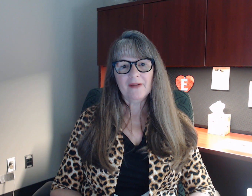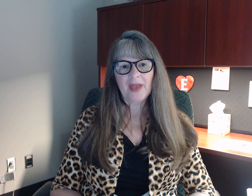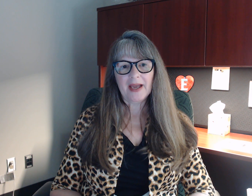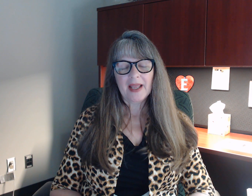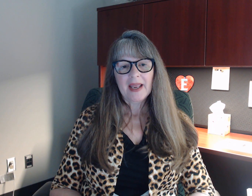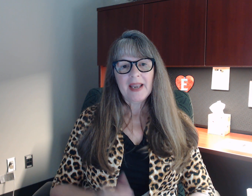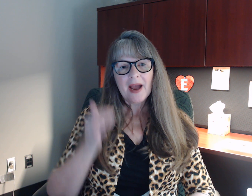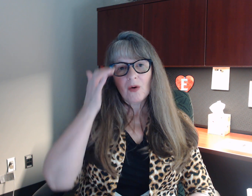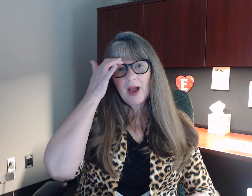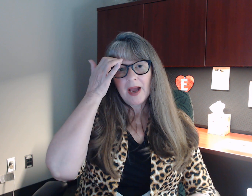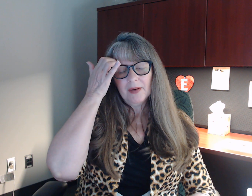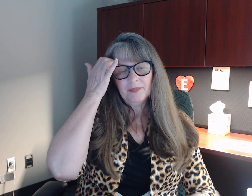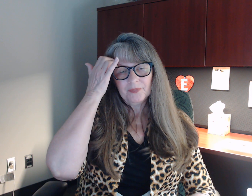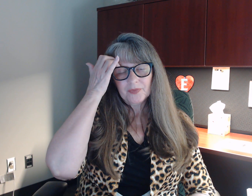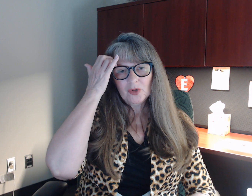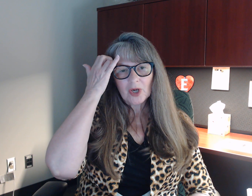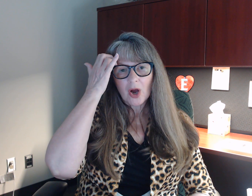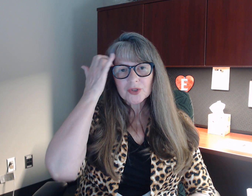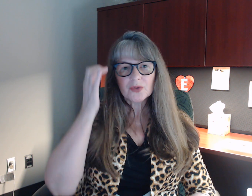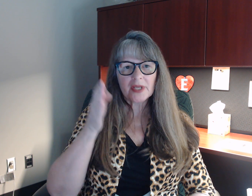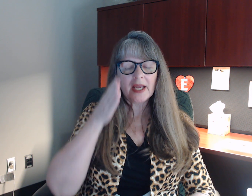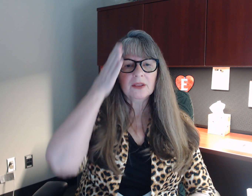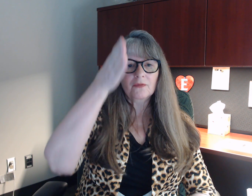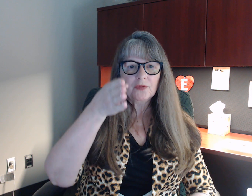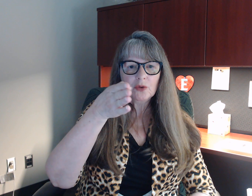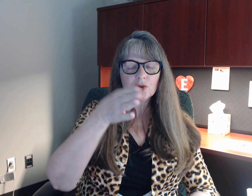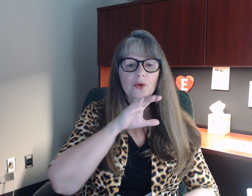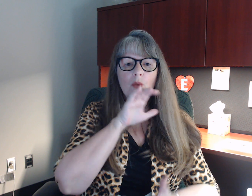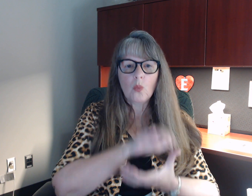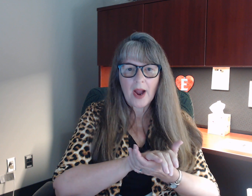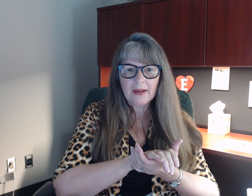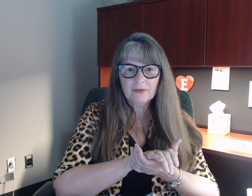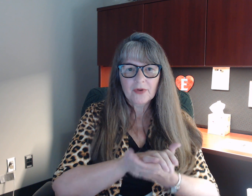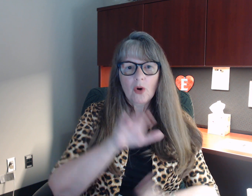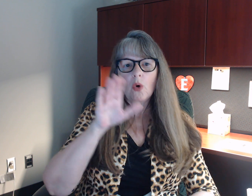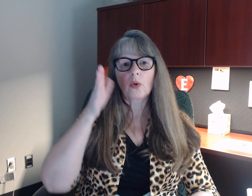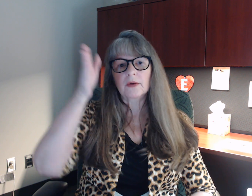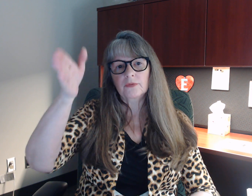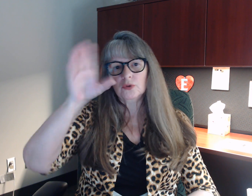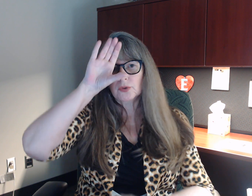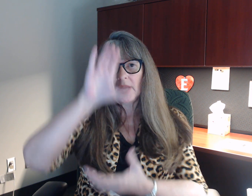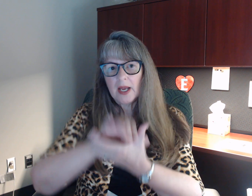that. Now, you could also say the future wife or the future